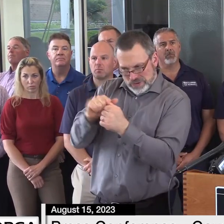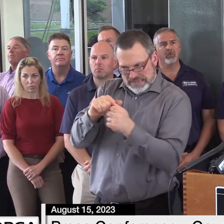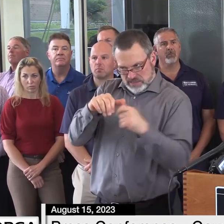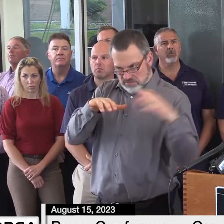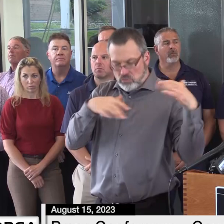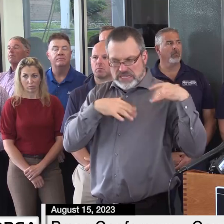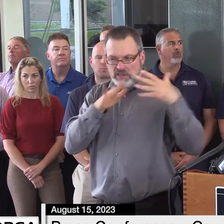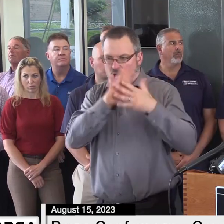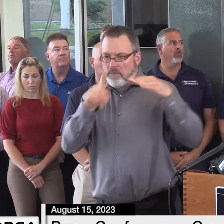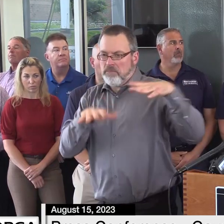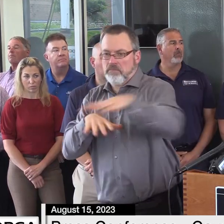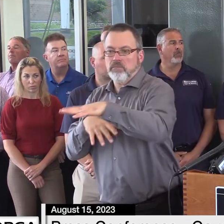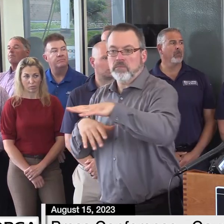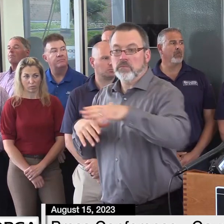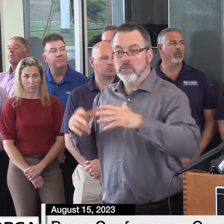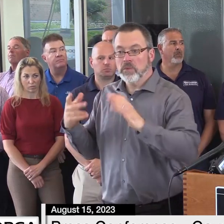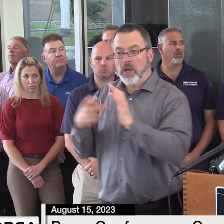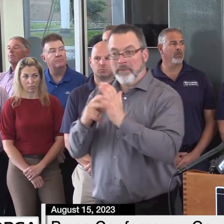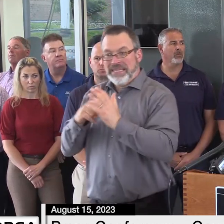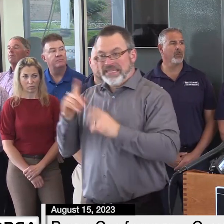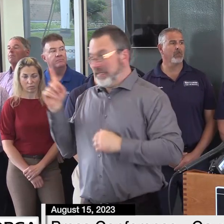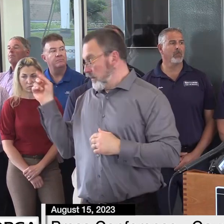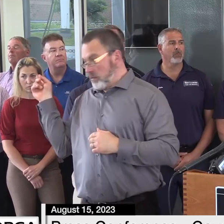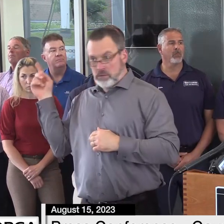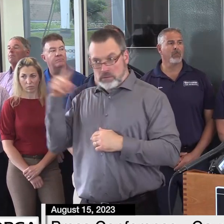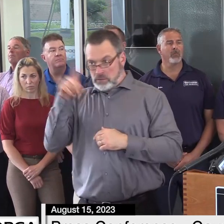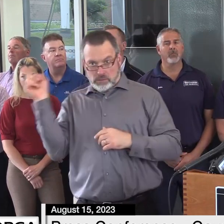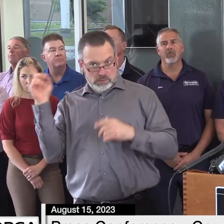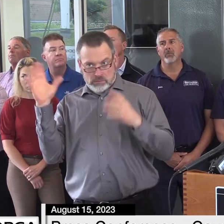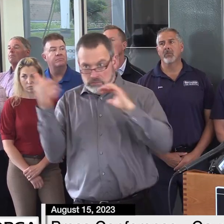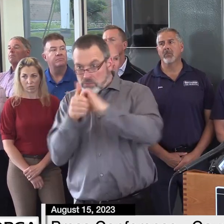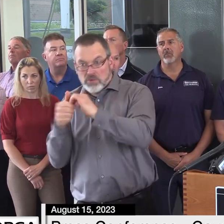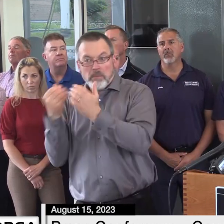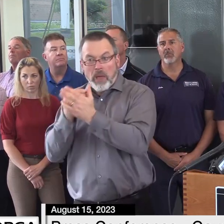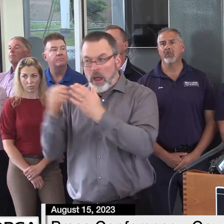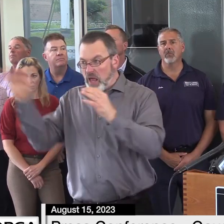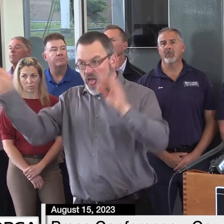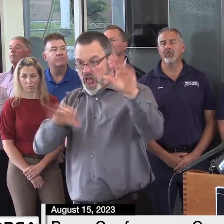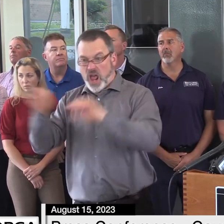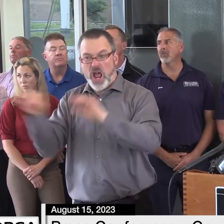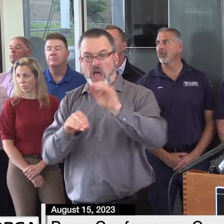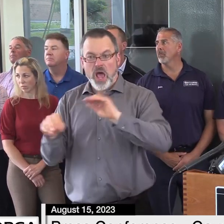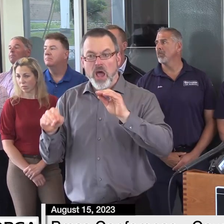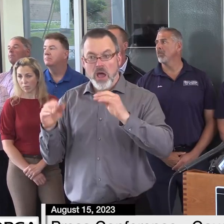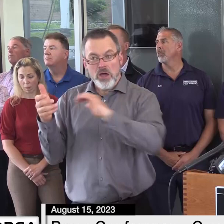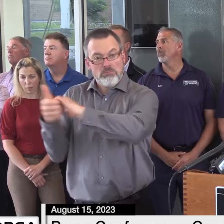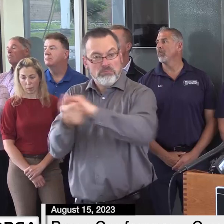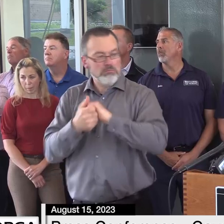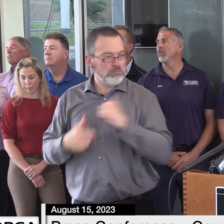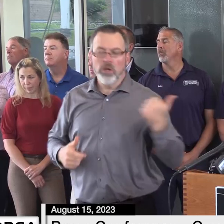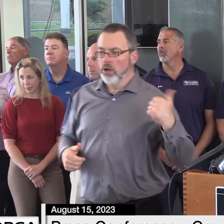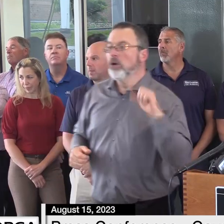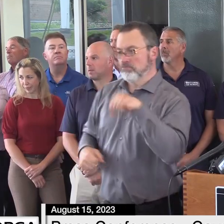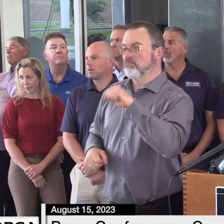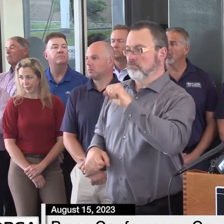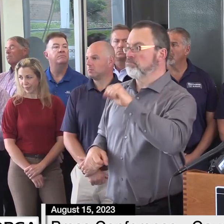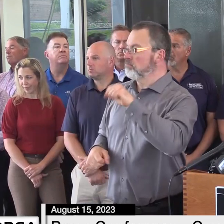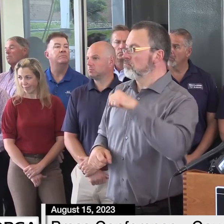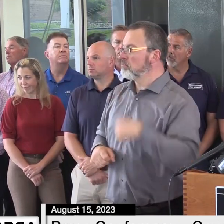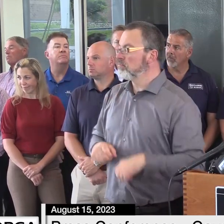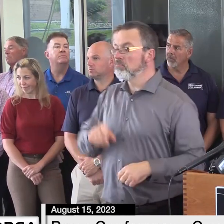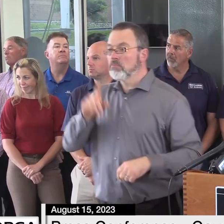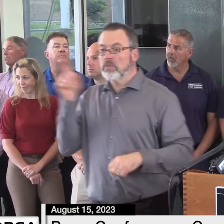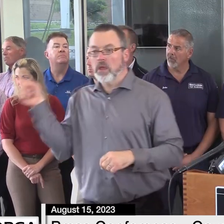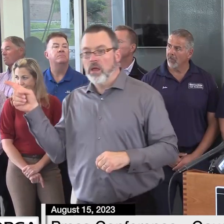help, right. We can do them with a more efficient process. Governor, the White House has submitted